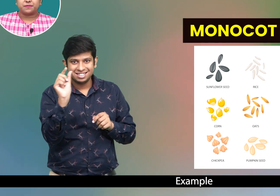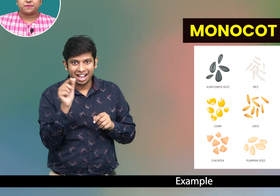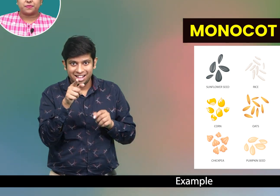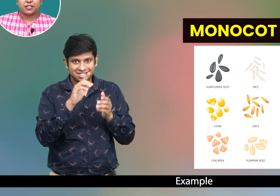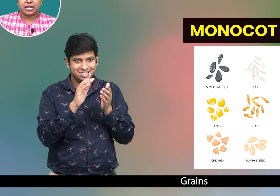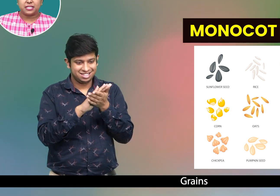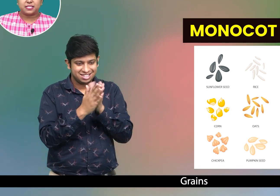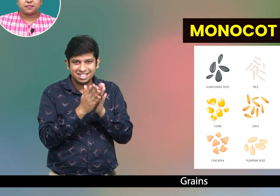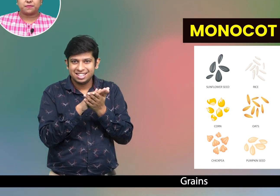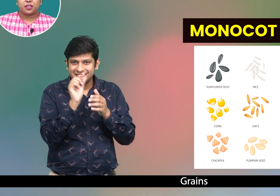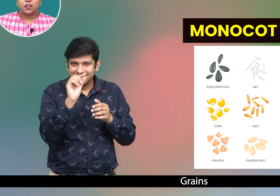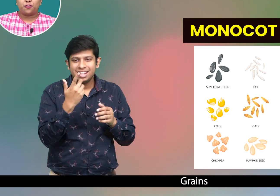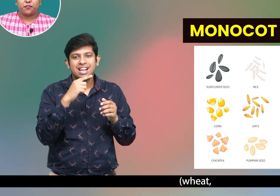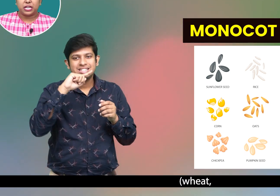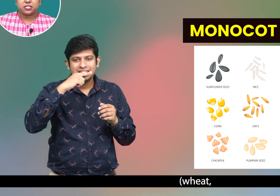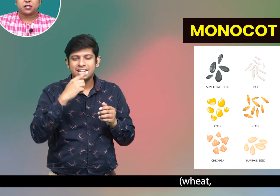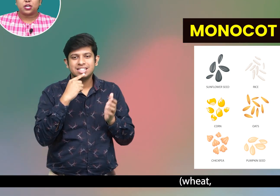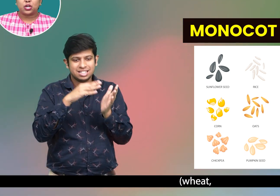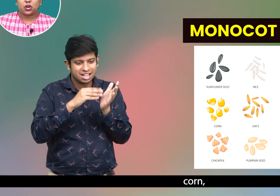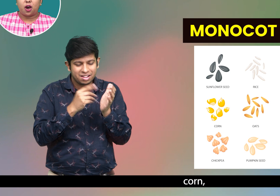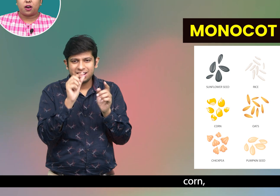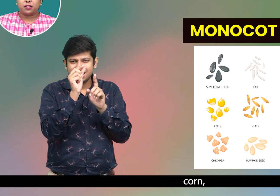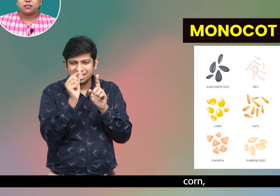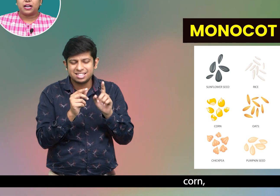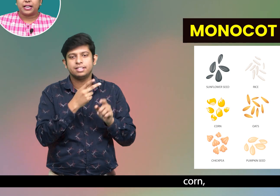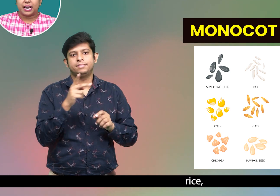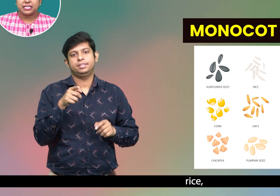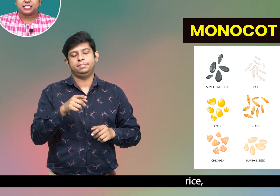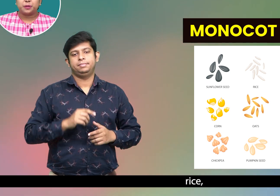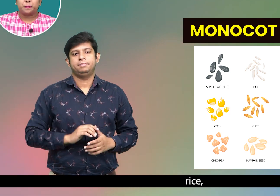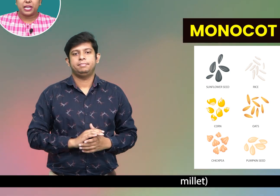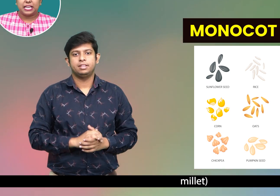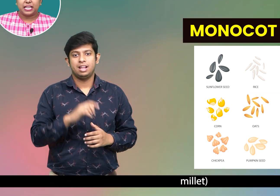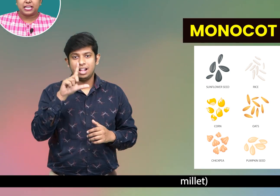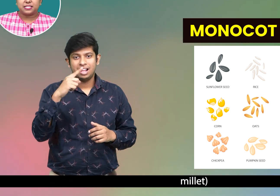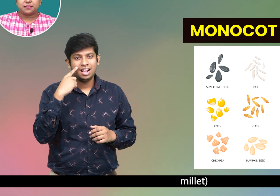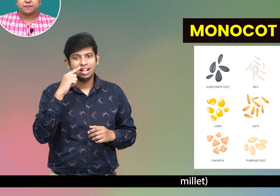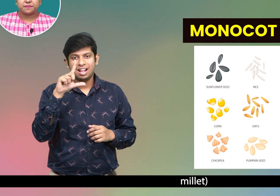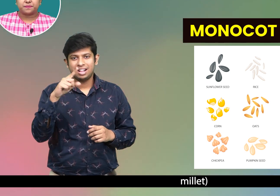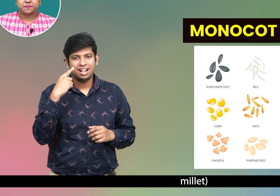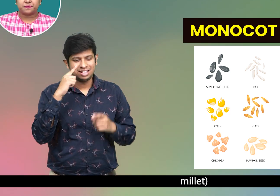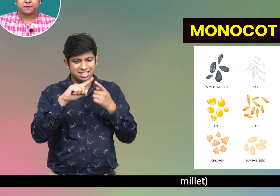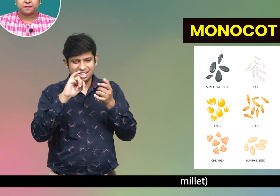Example, grains, wheat, corn, rice, millet, lilies,